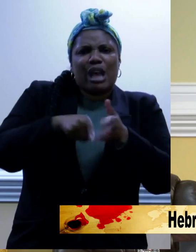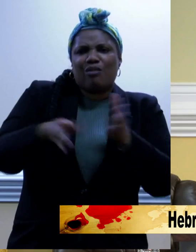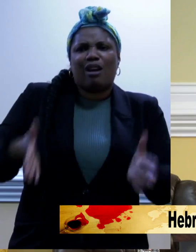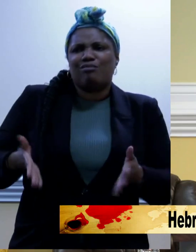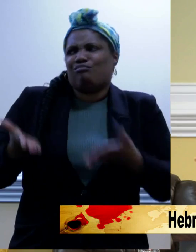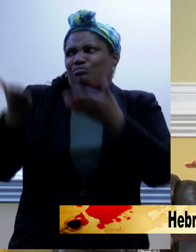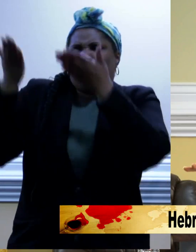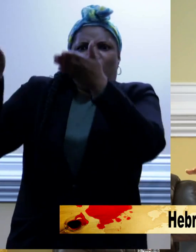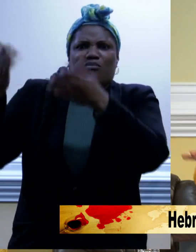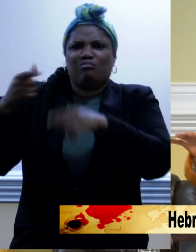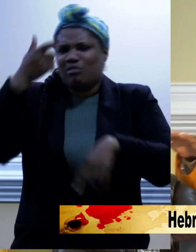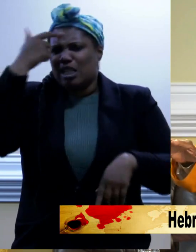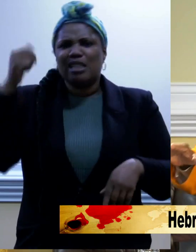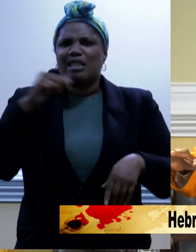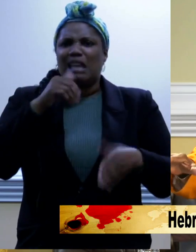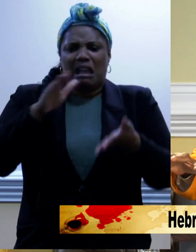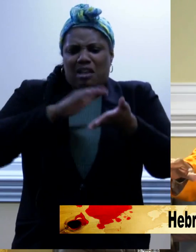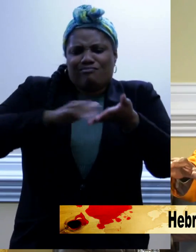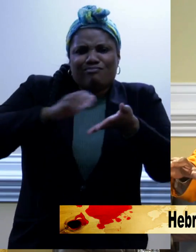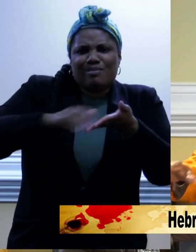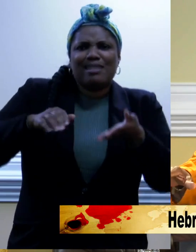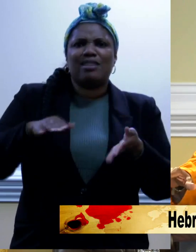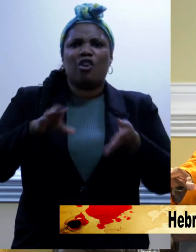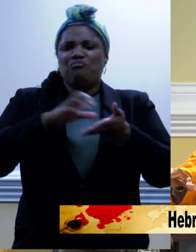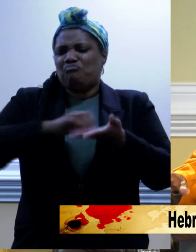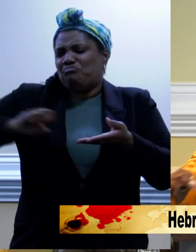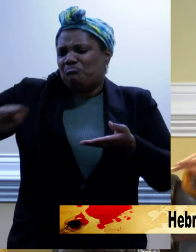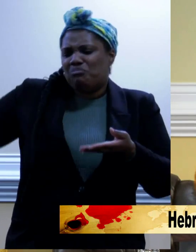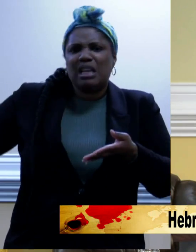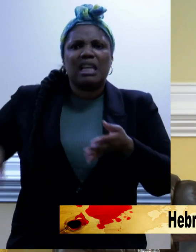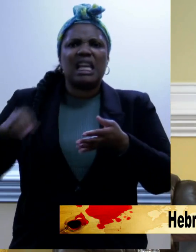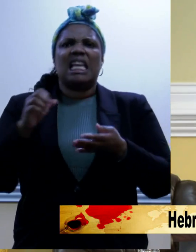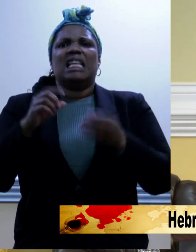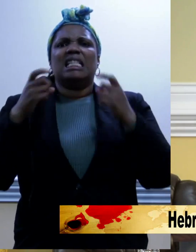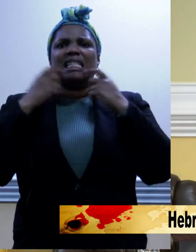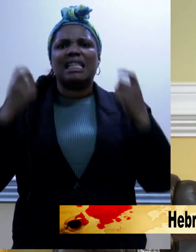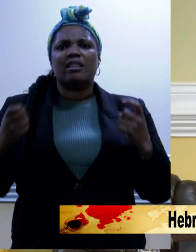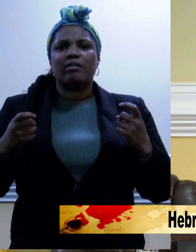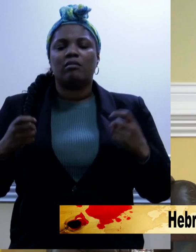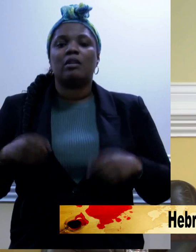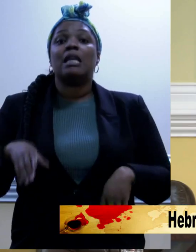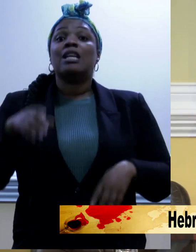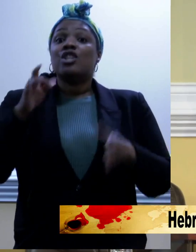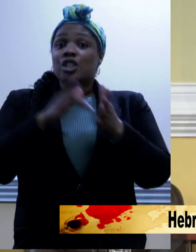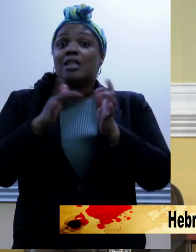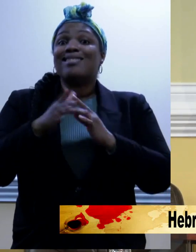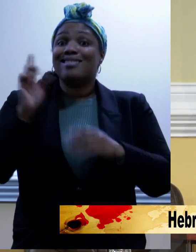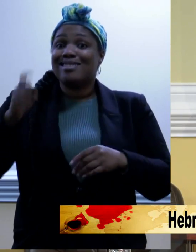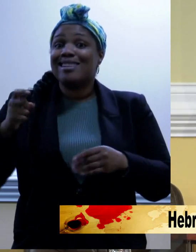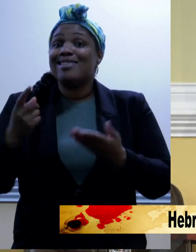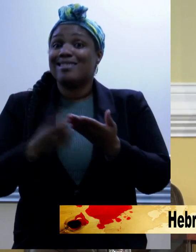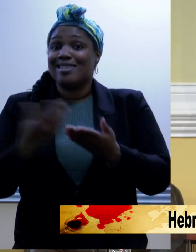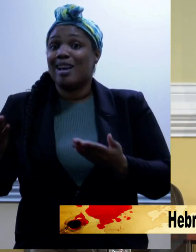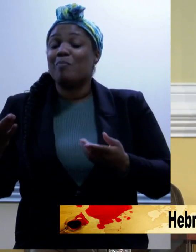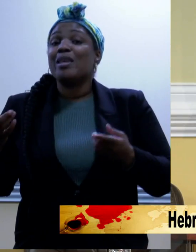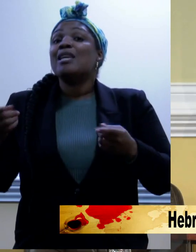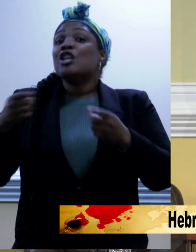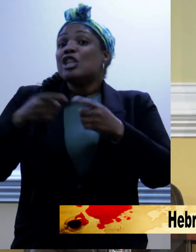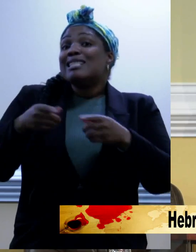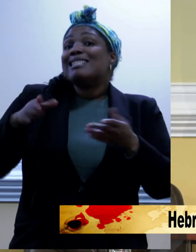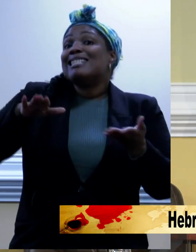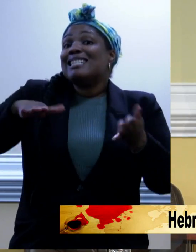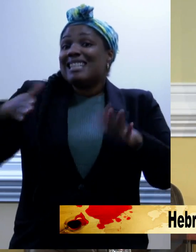can't remove sin. So a body you have prepared me. And we're going to start it because he needed something to die. Yes. Hebrews